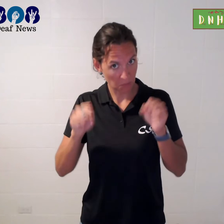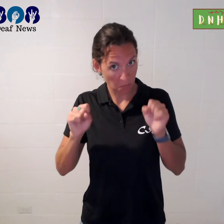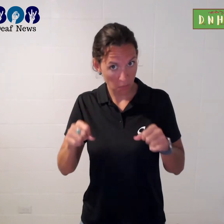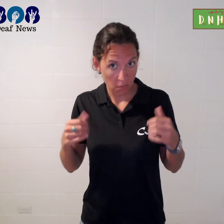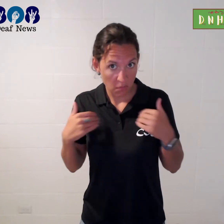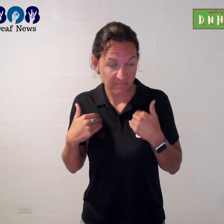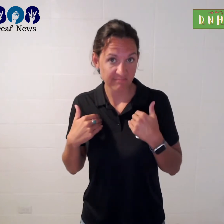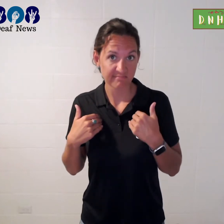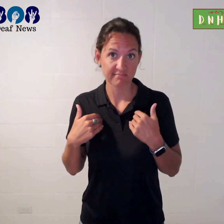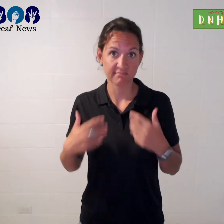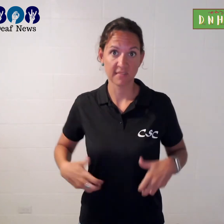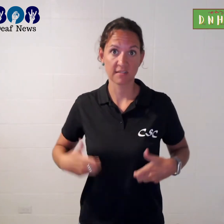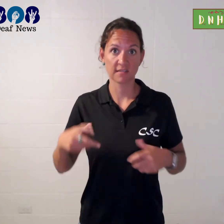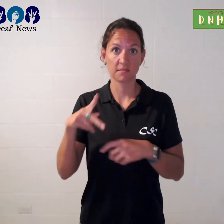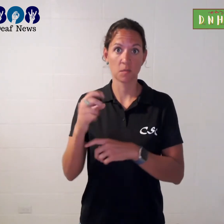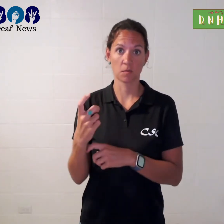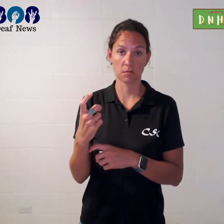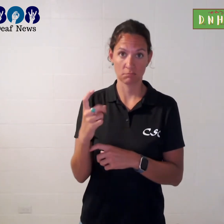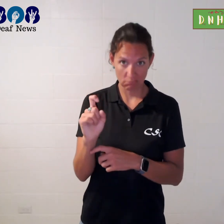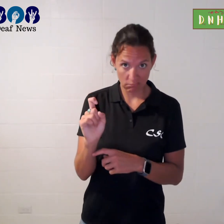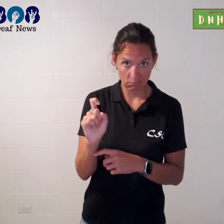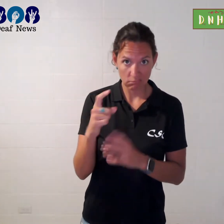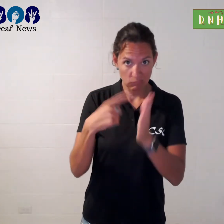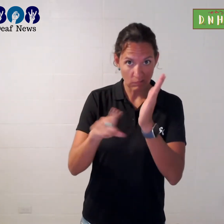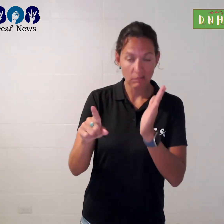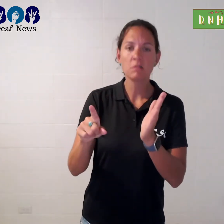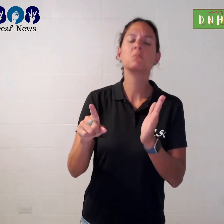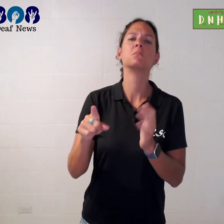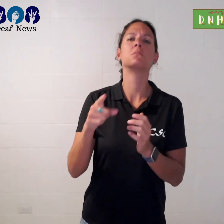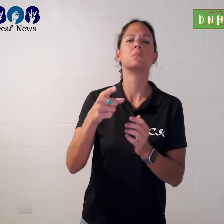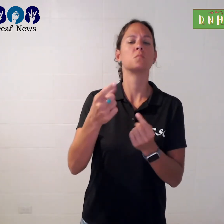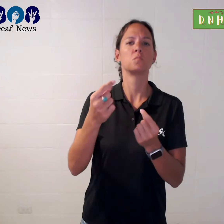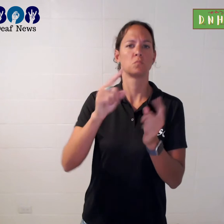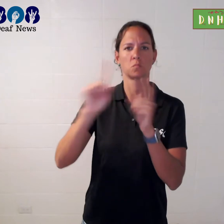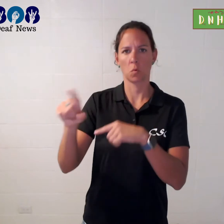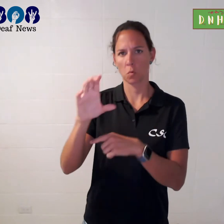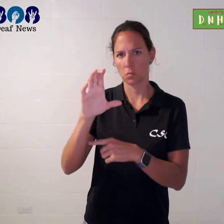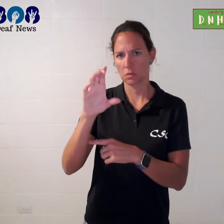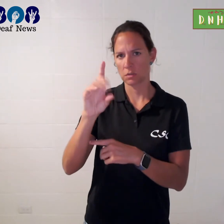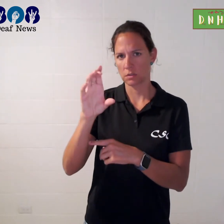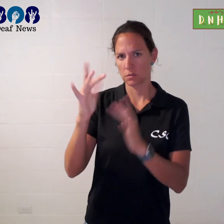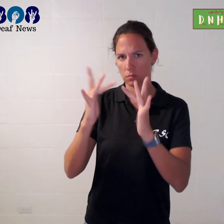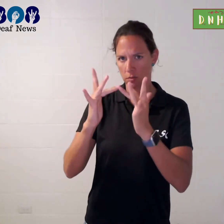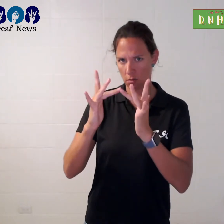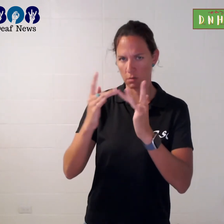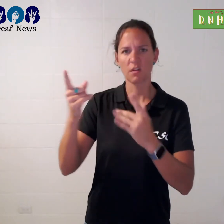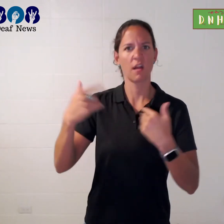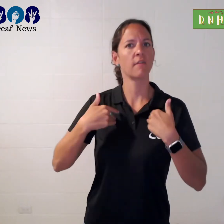or sores, and you suspect you might possibly have monkeypox, you can